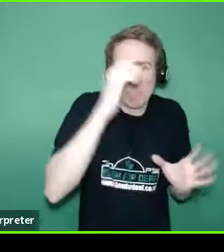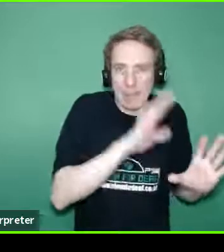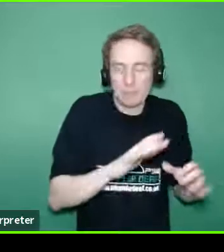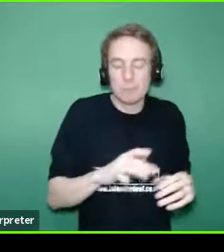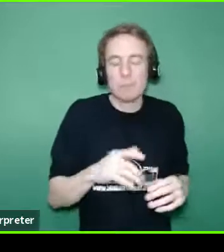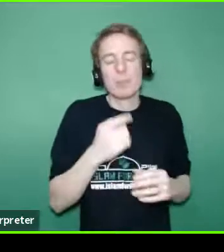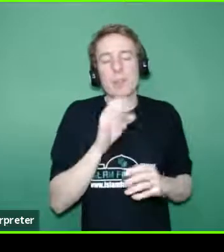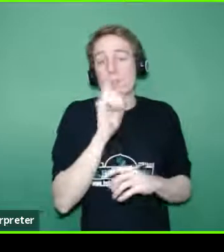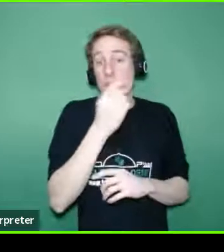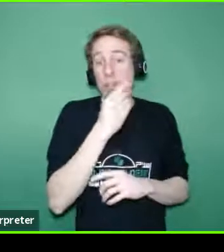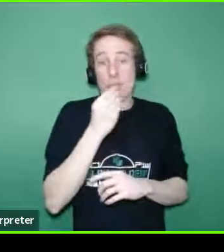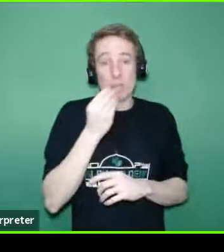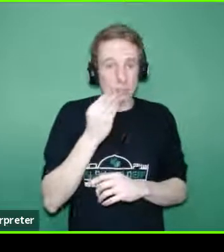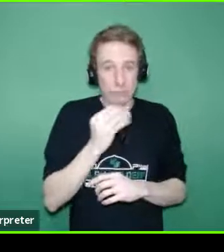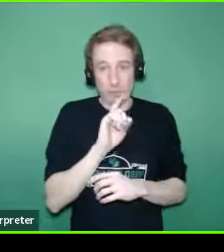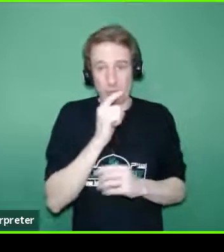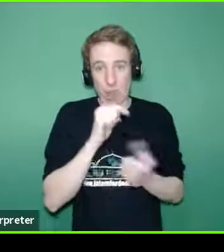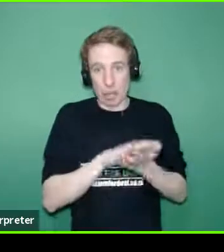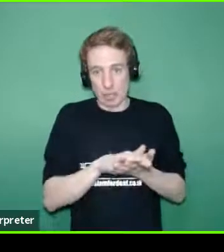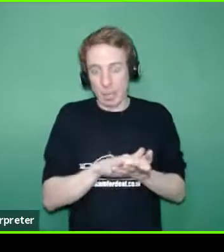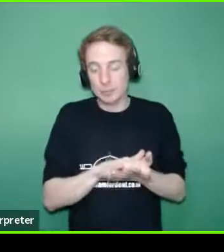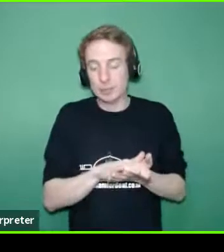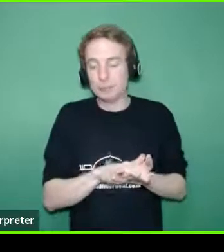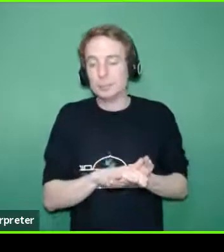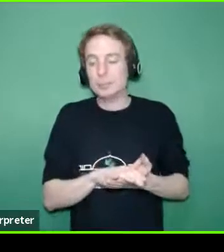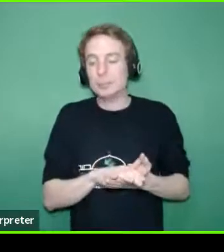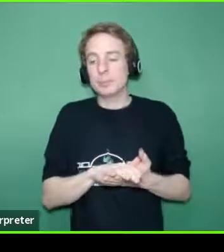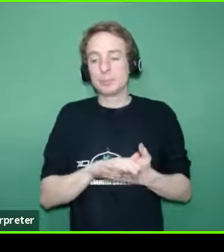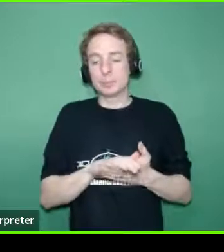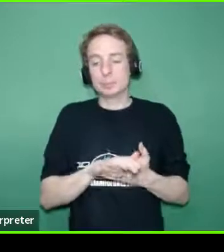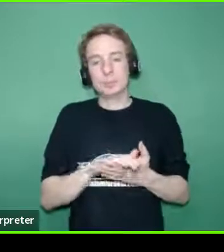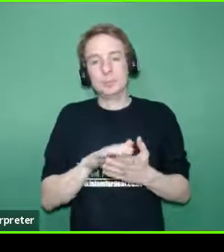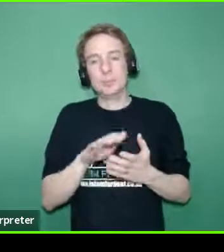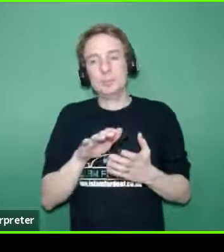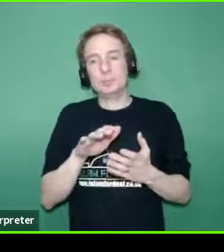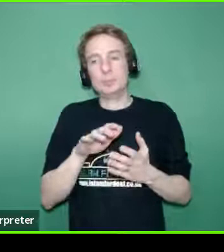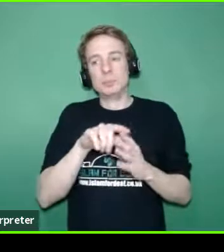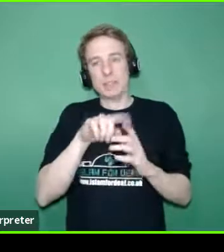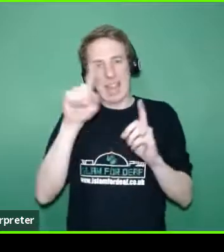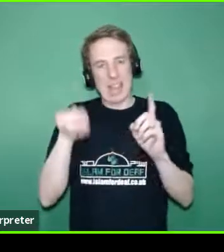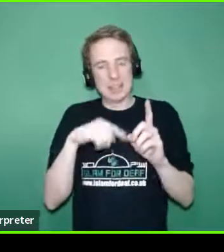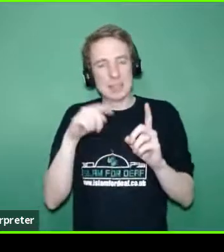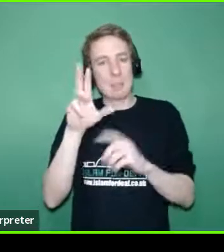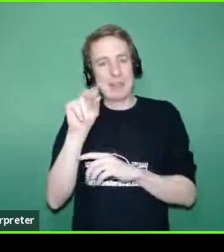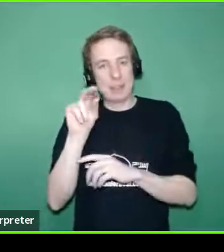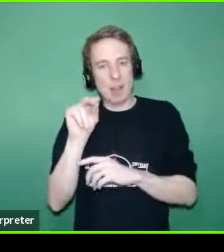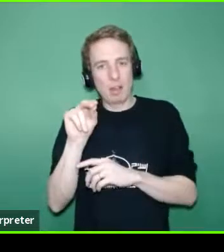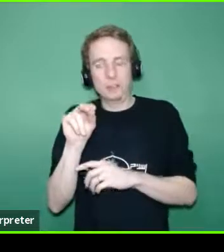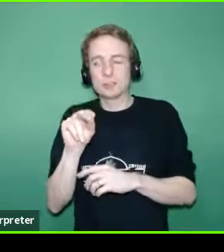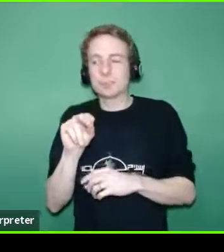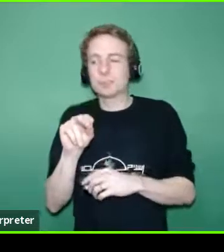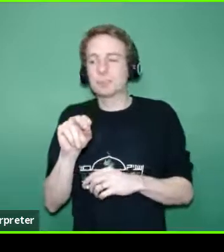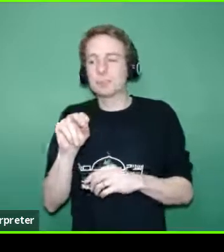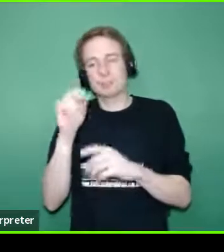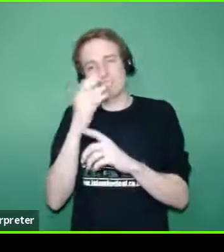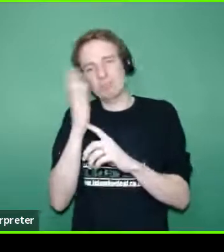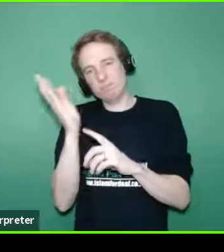of the night of Jummah, the Isha of Thursday, between that and the midnight, then they pray this special